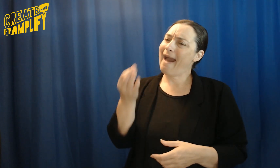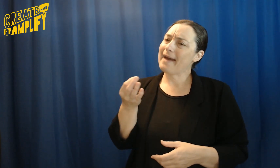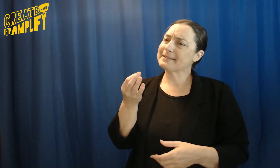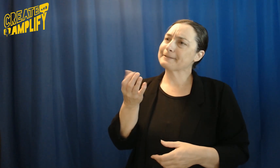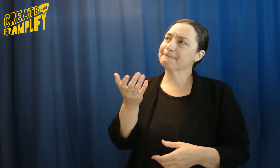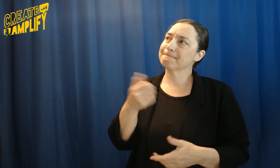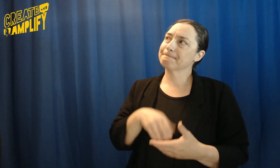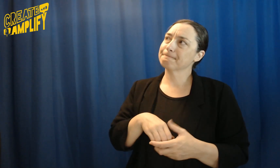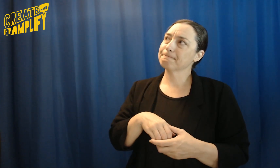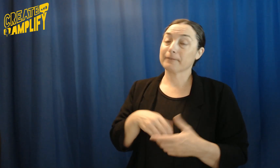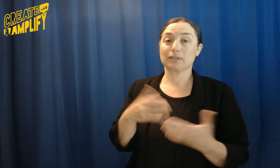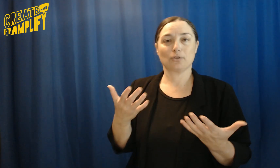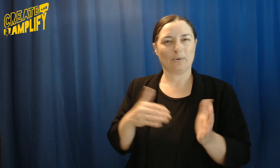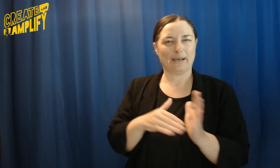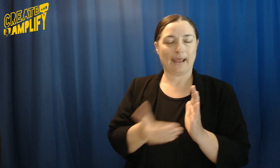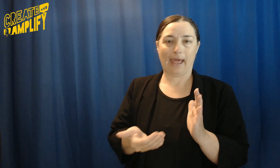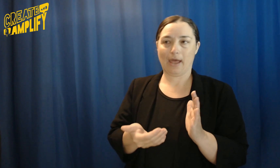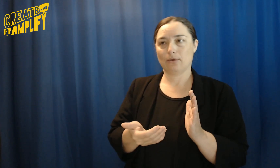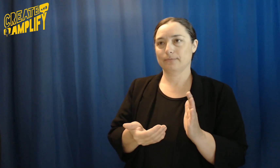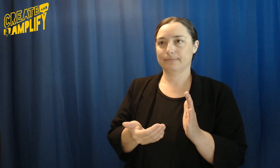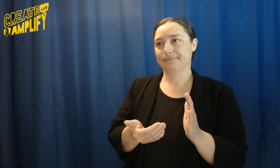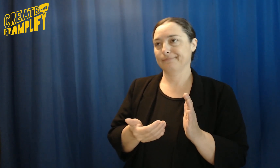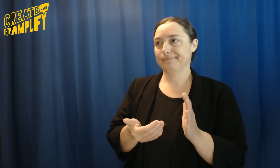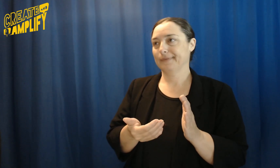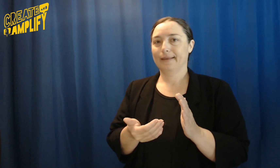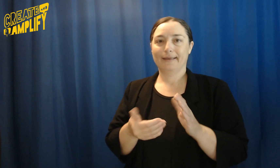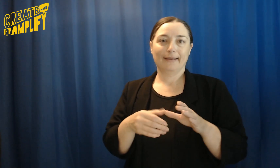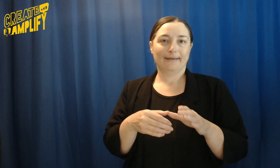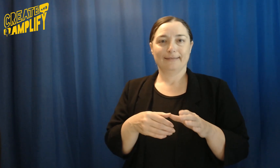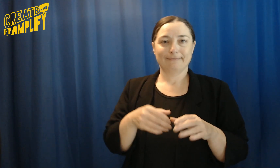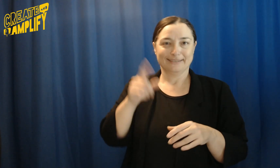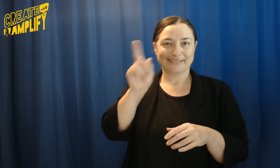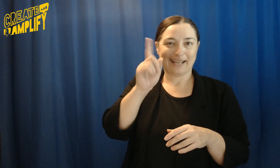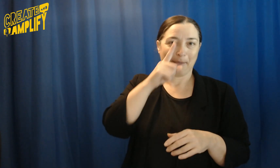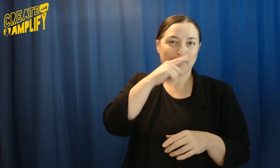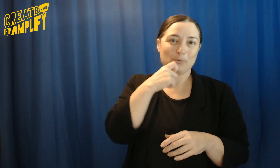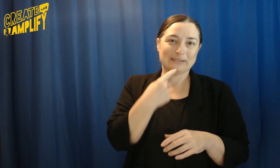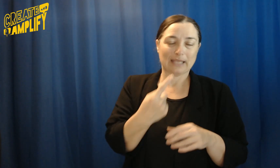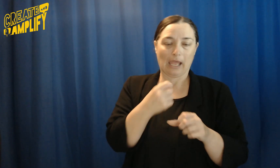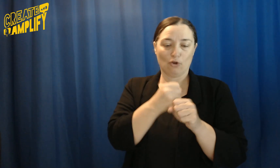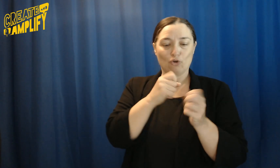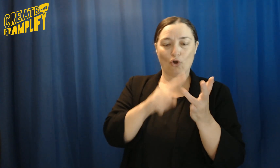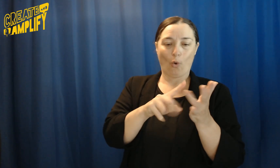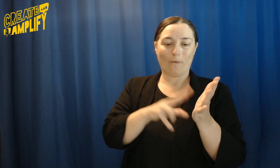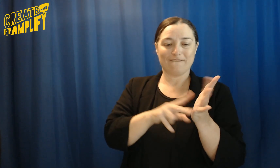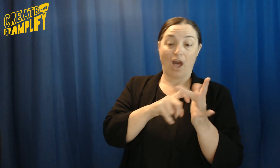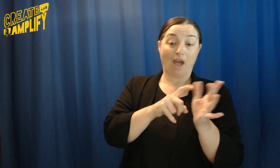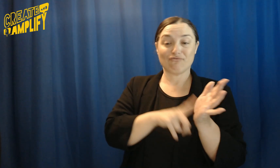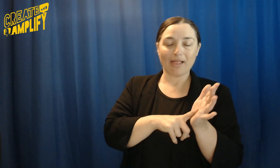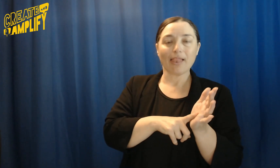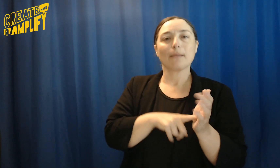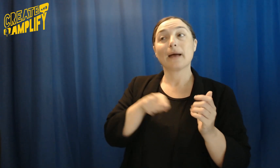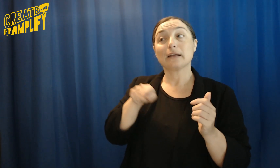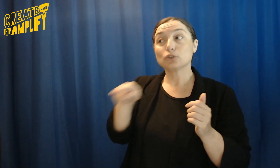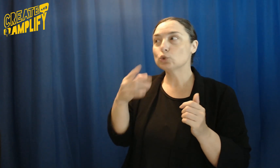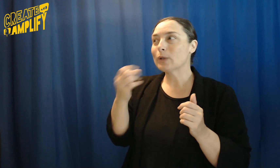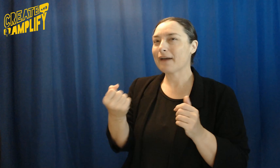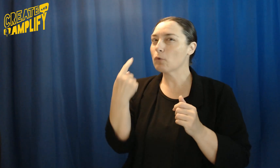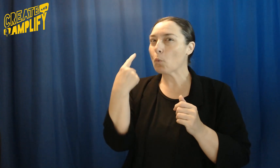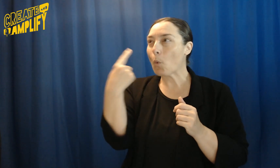these days would call it go viral, but did something switch for you where you had a successful piece or something and you thought, I